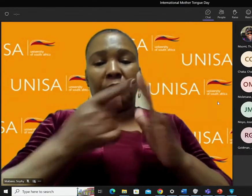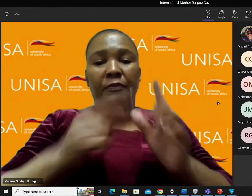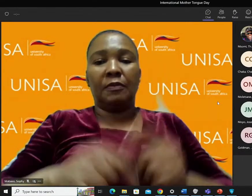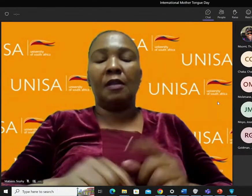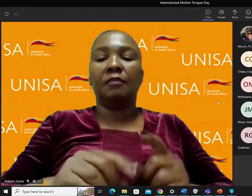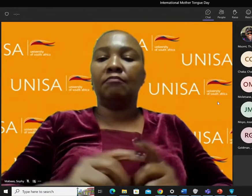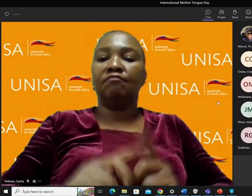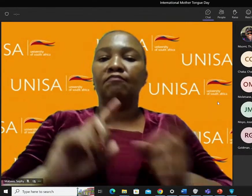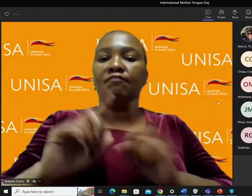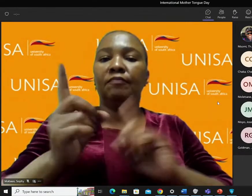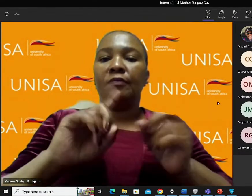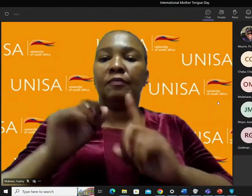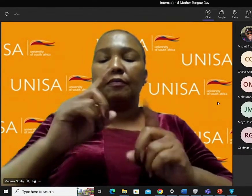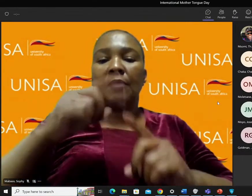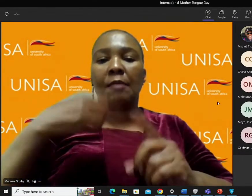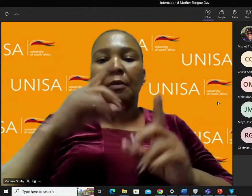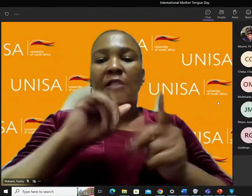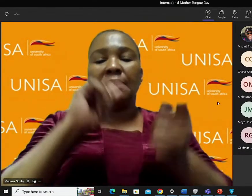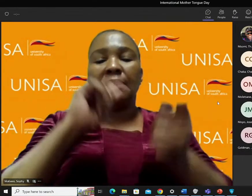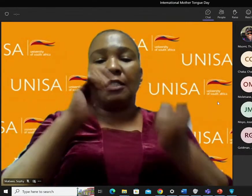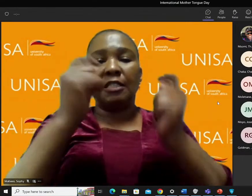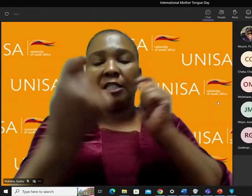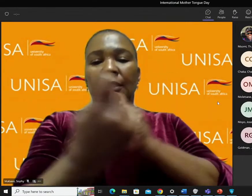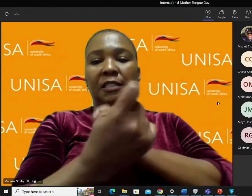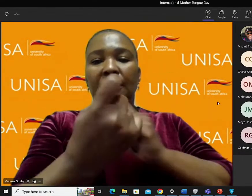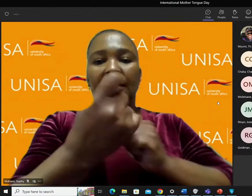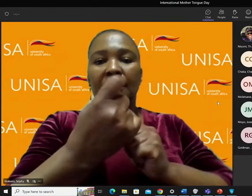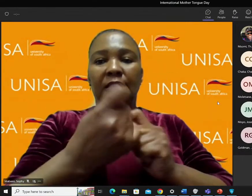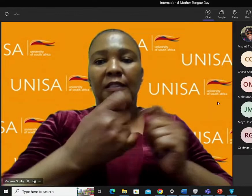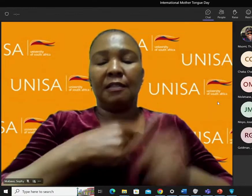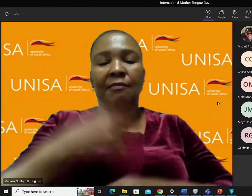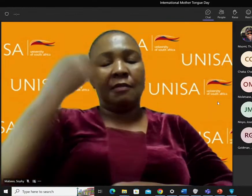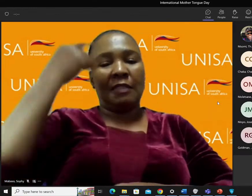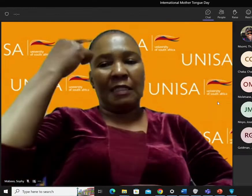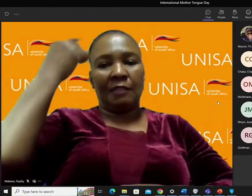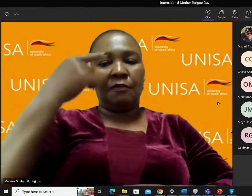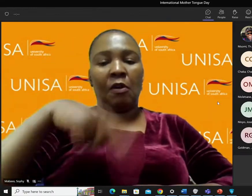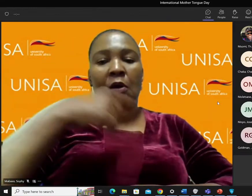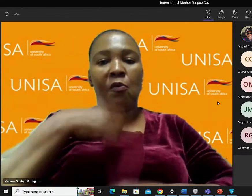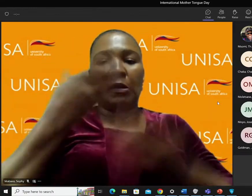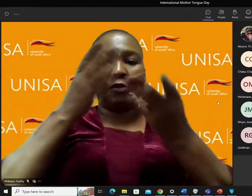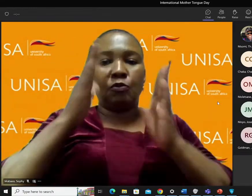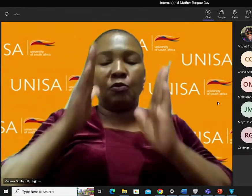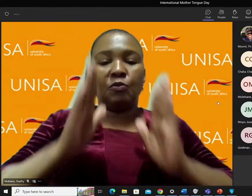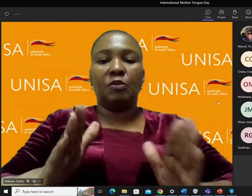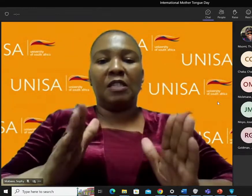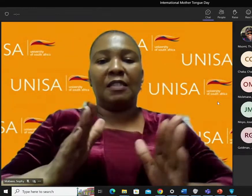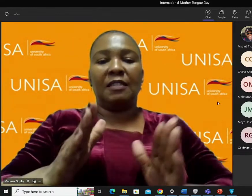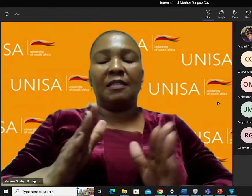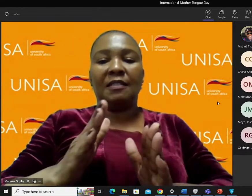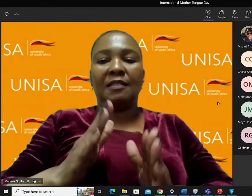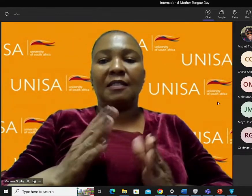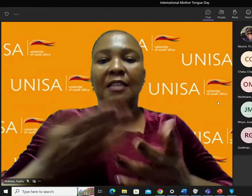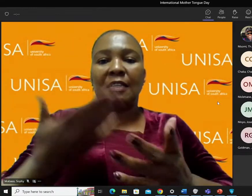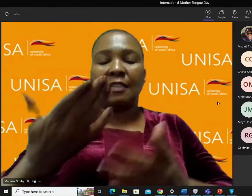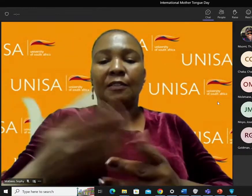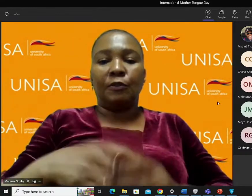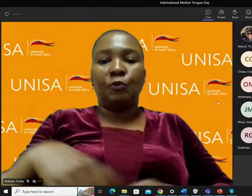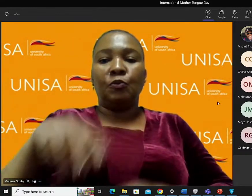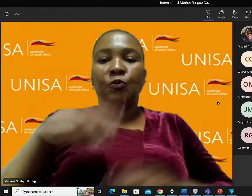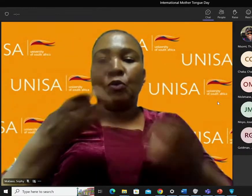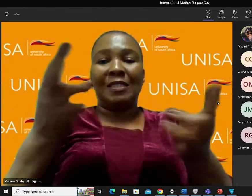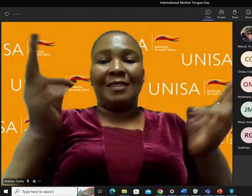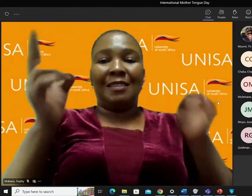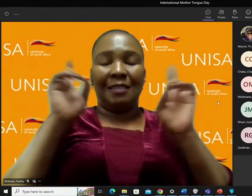about changing the perception of our students regarding the UNISA curriculum